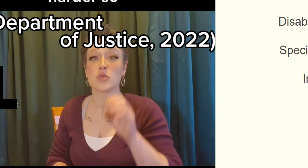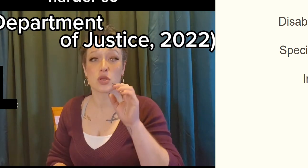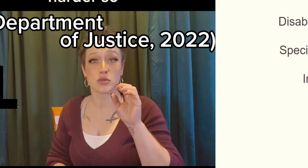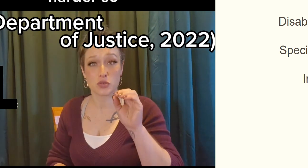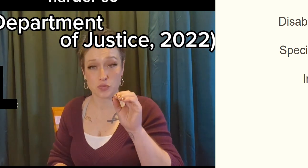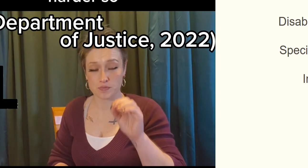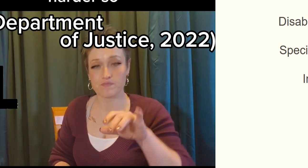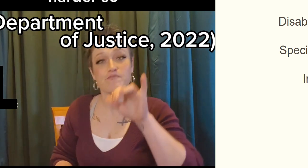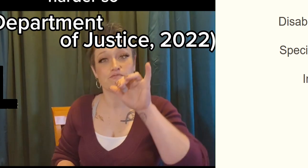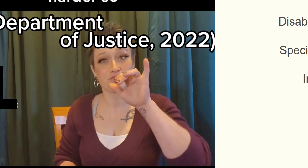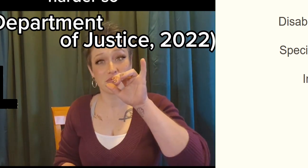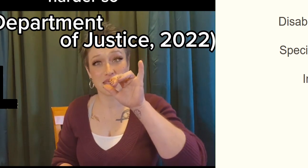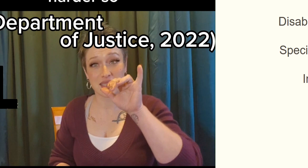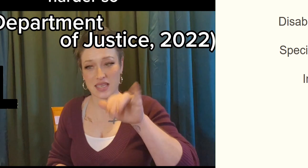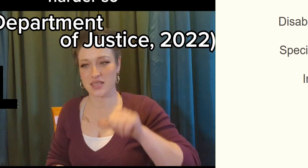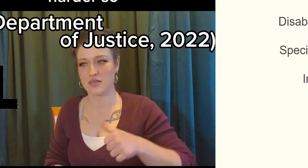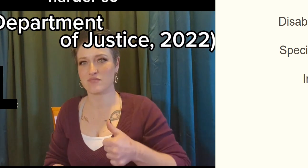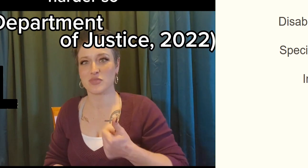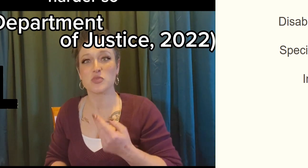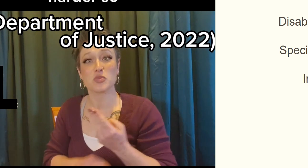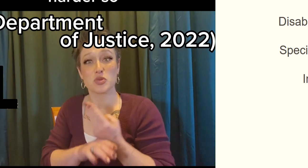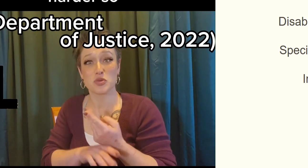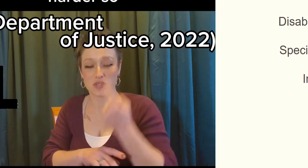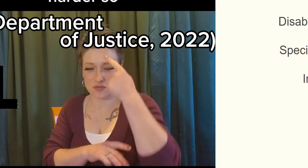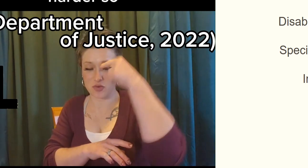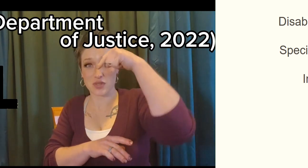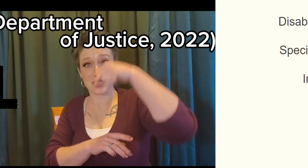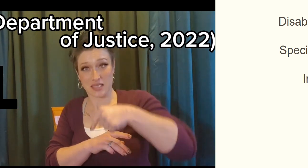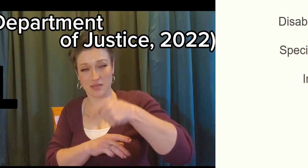and makes them harder. So